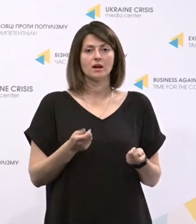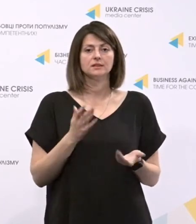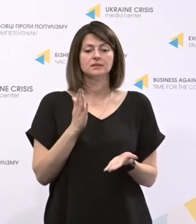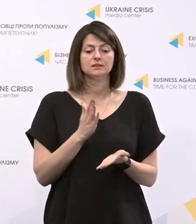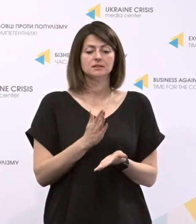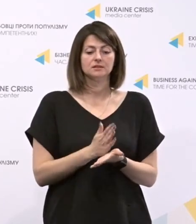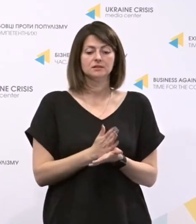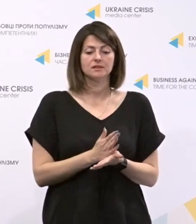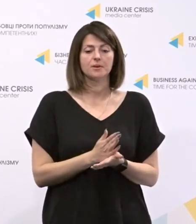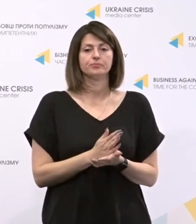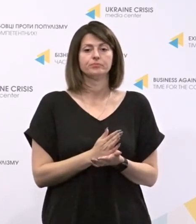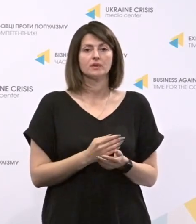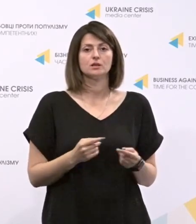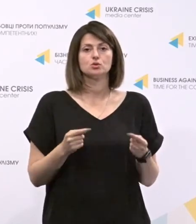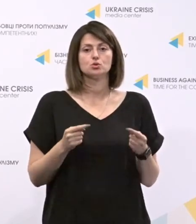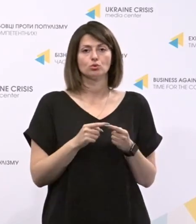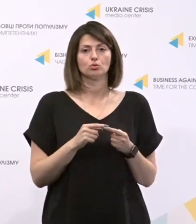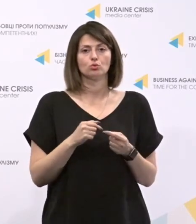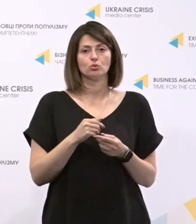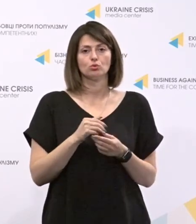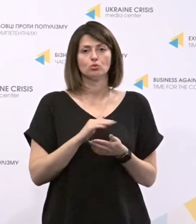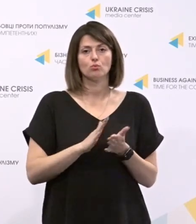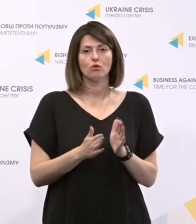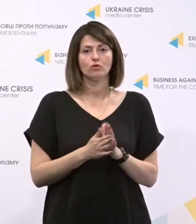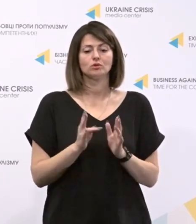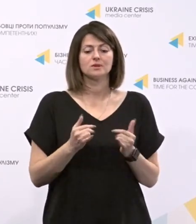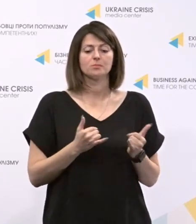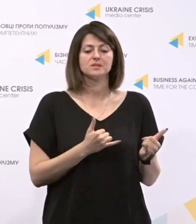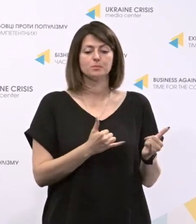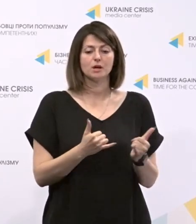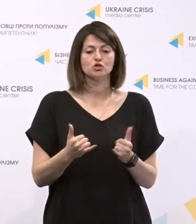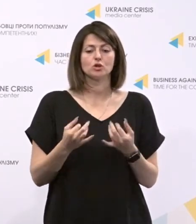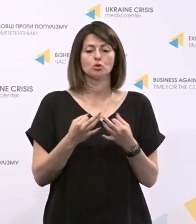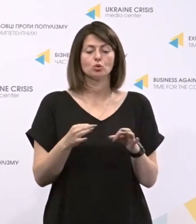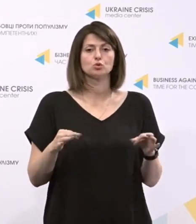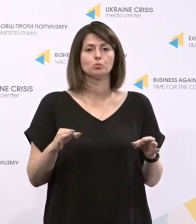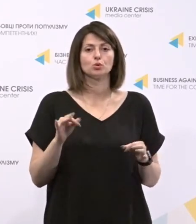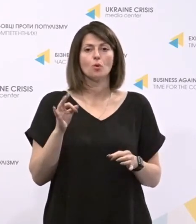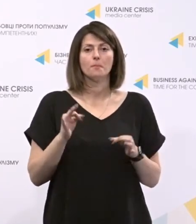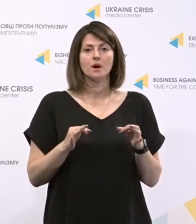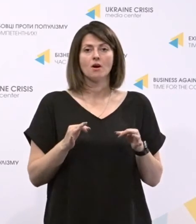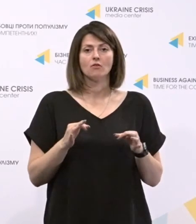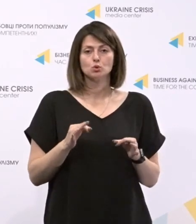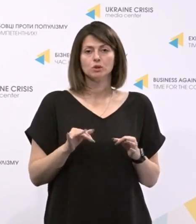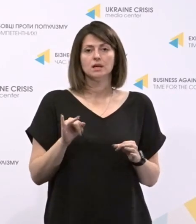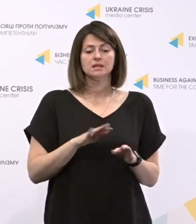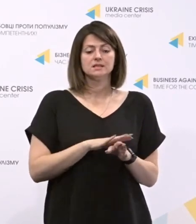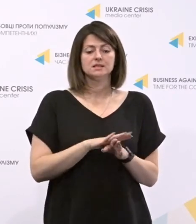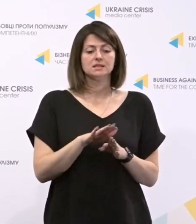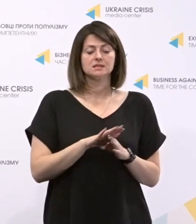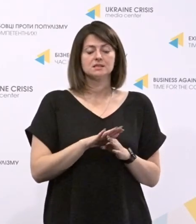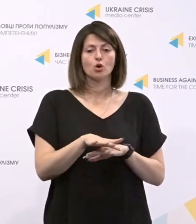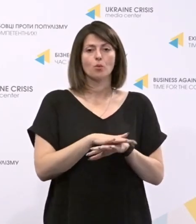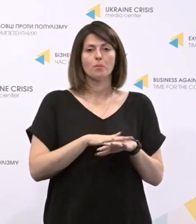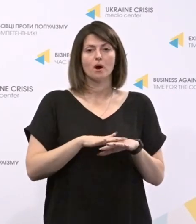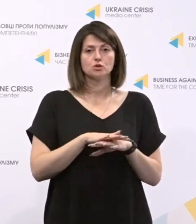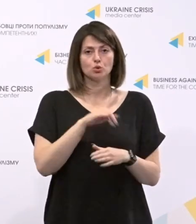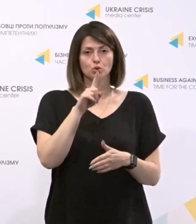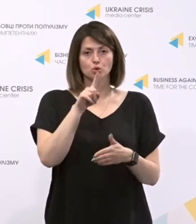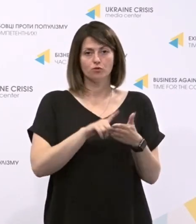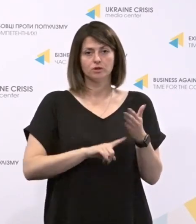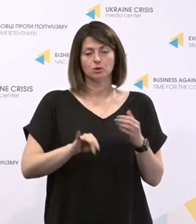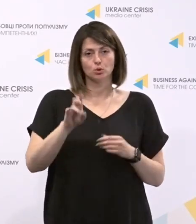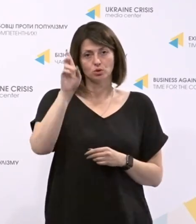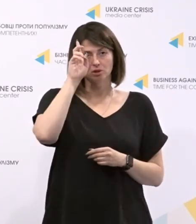public trust in government institutions, foster social cohesion and peace efforts.